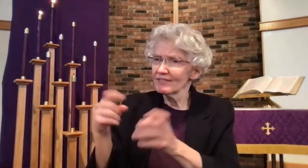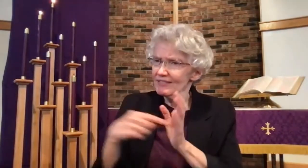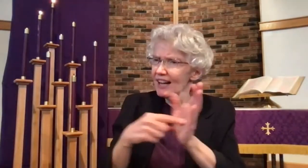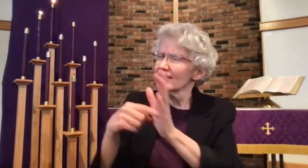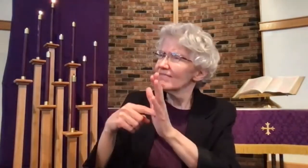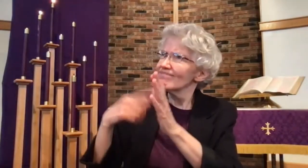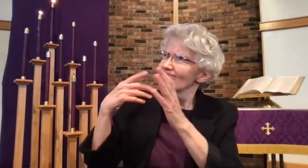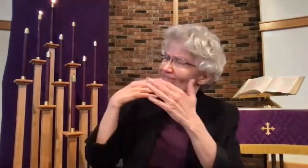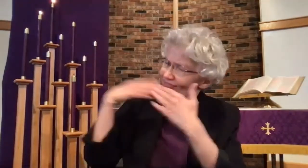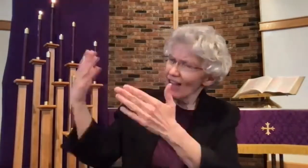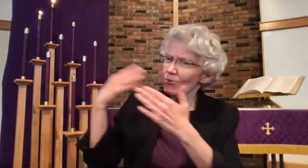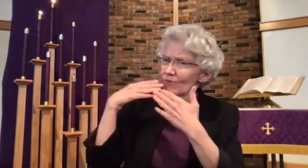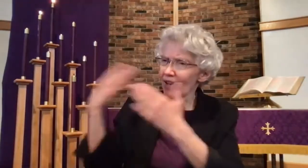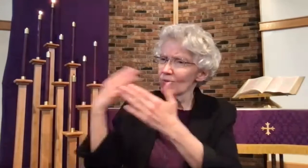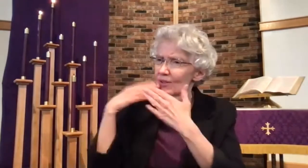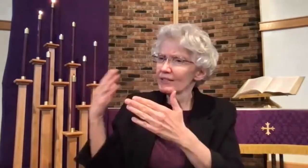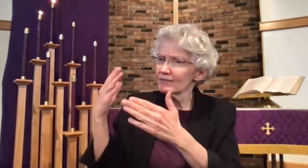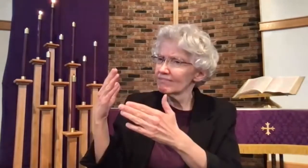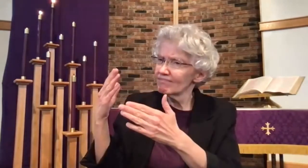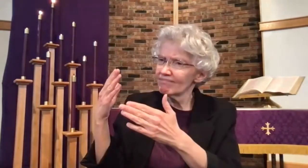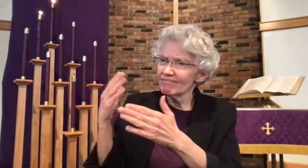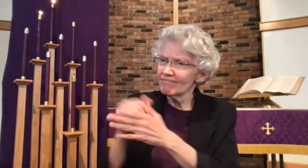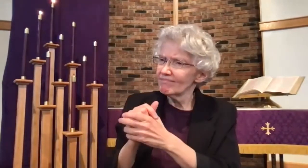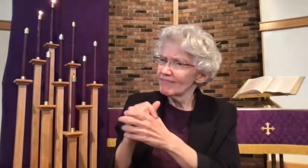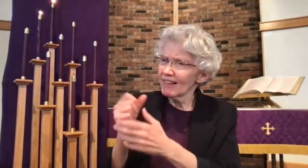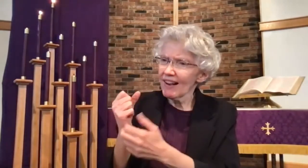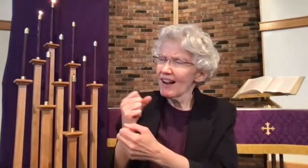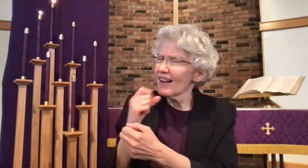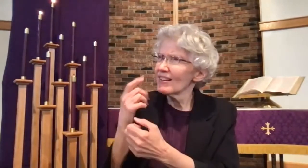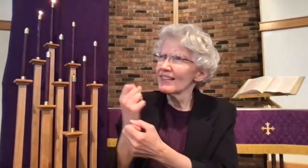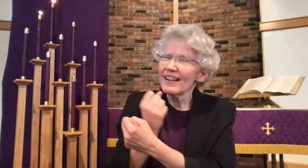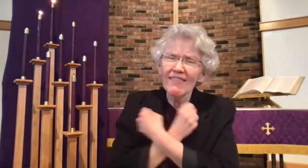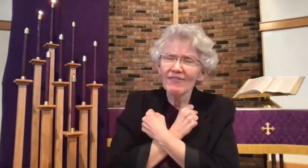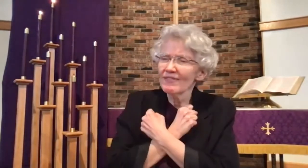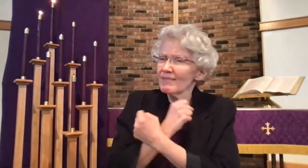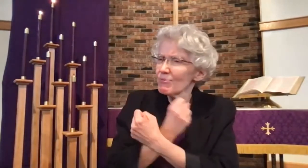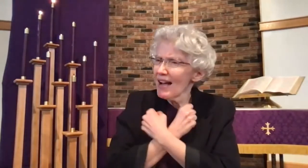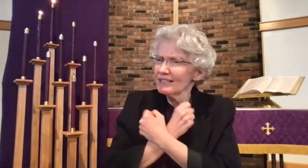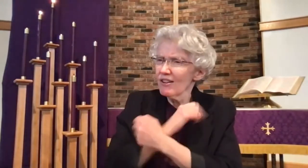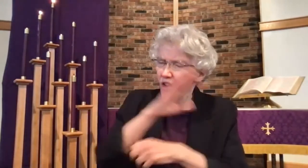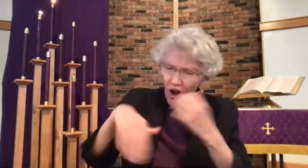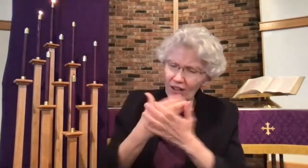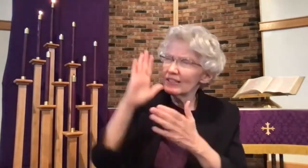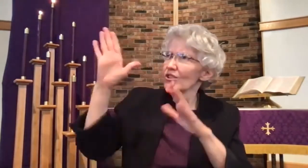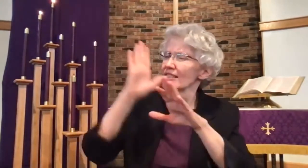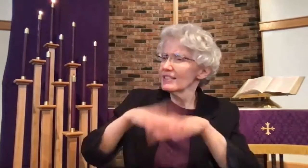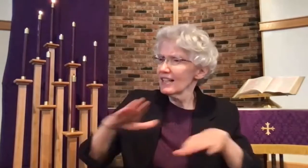May these gifts be signs of our gratitude and the love which embraces all your